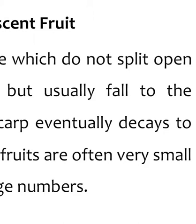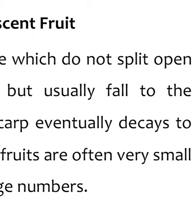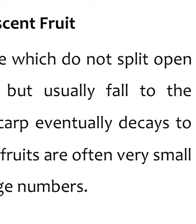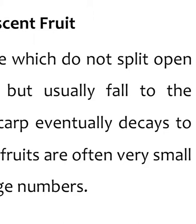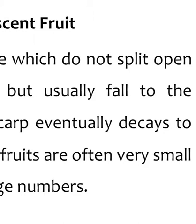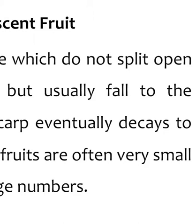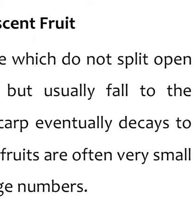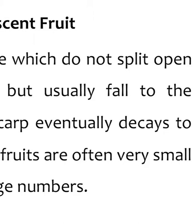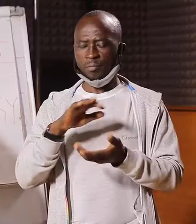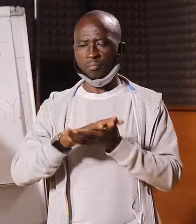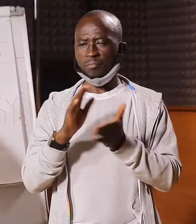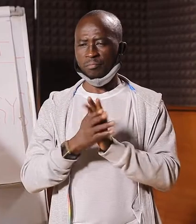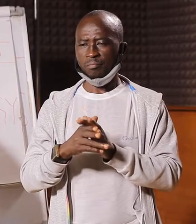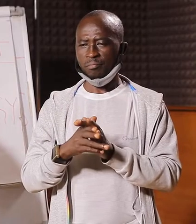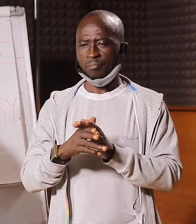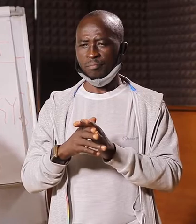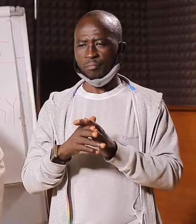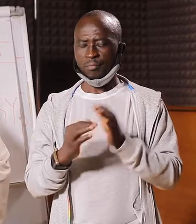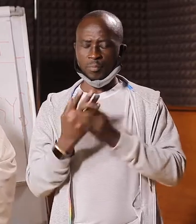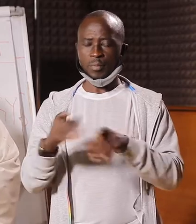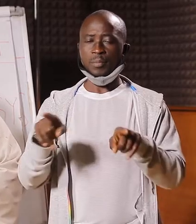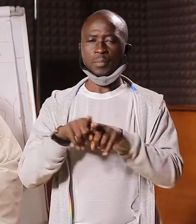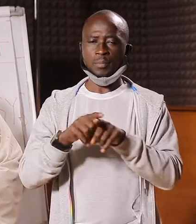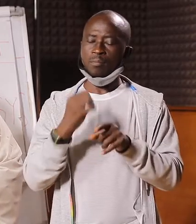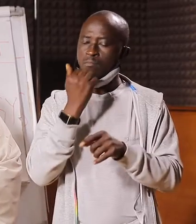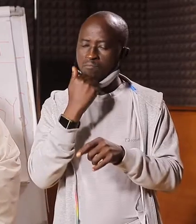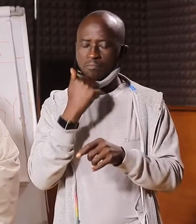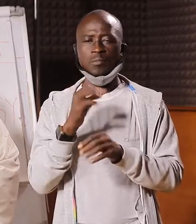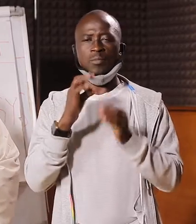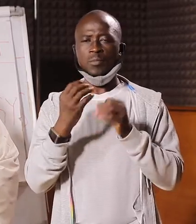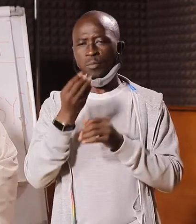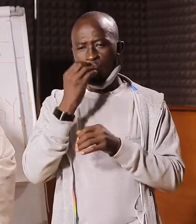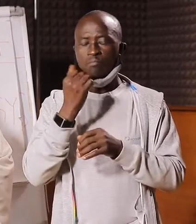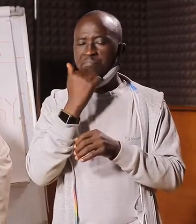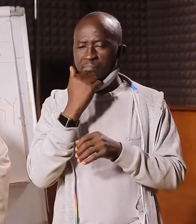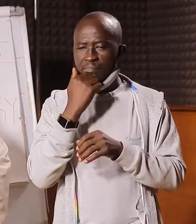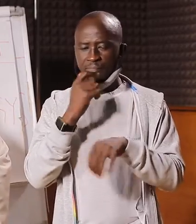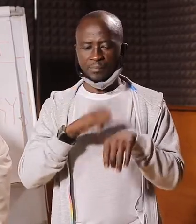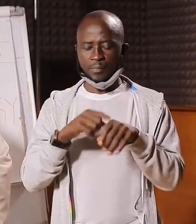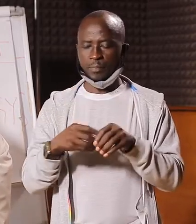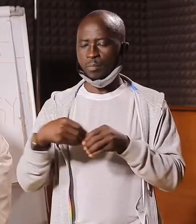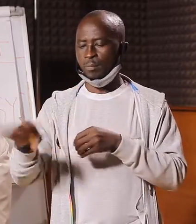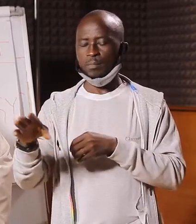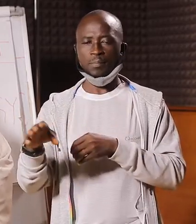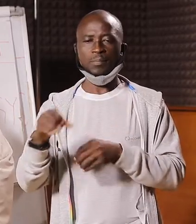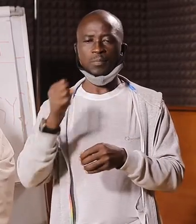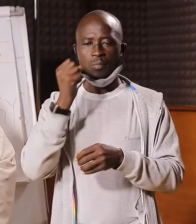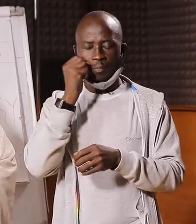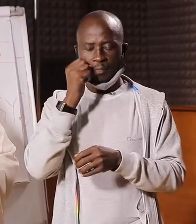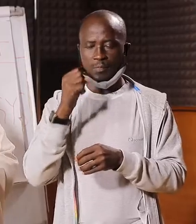to release the seed. Just like mango, if you eat mango, when you throw away the